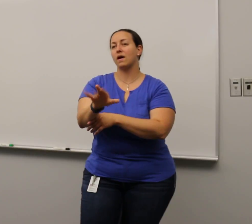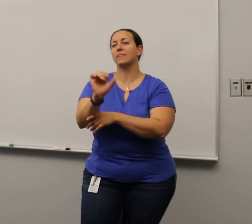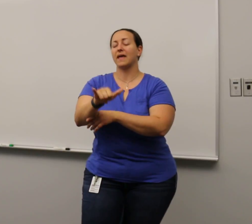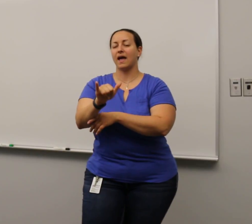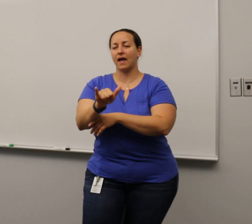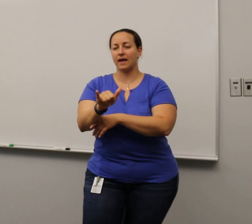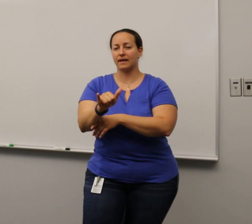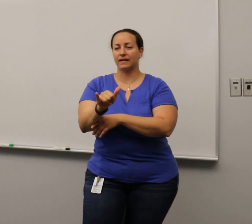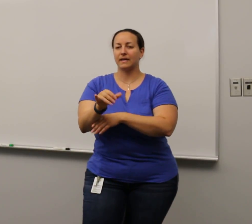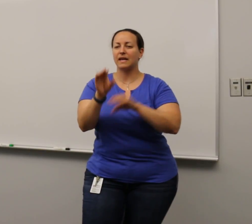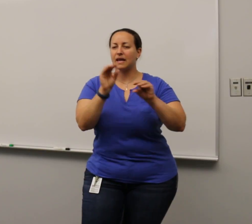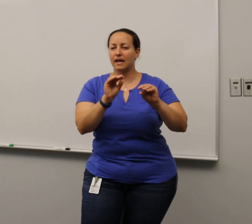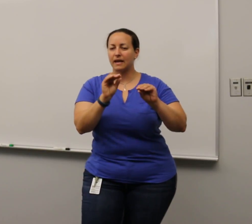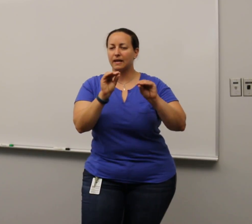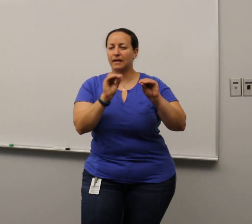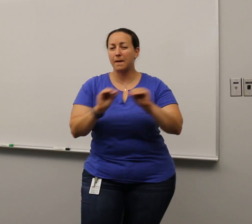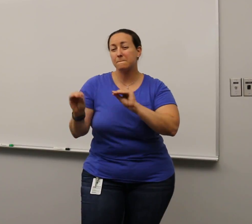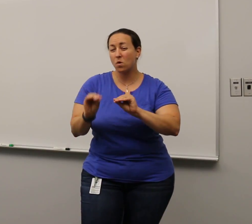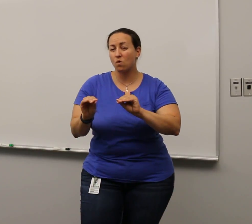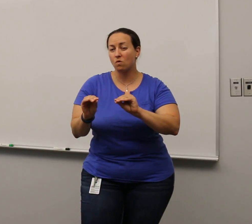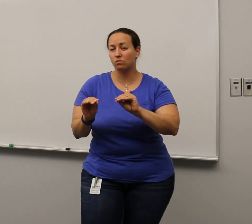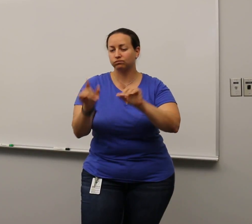and similar ideas such as this. Now, if you have